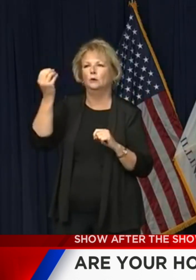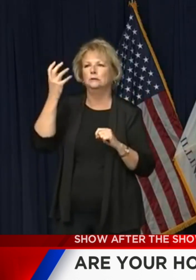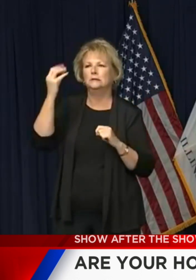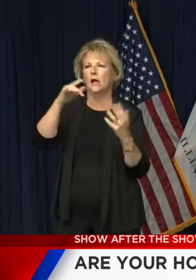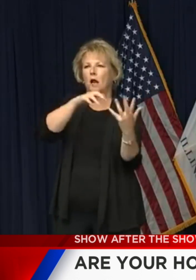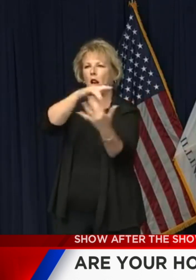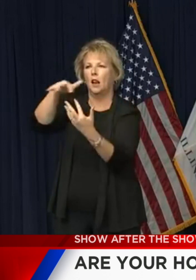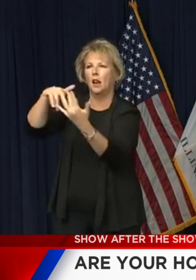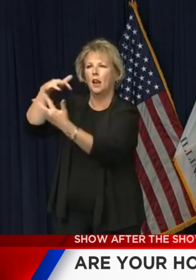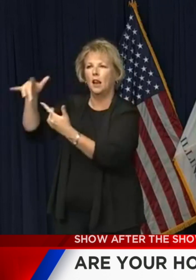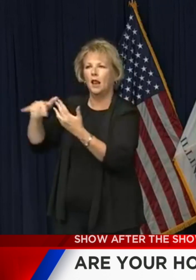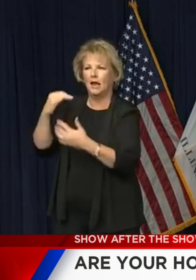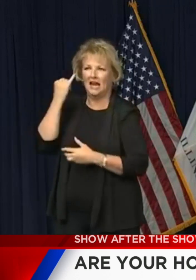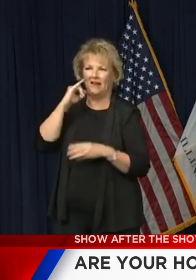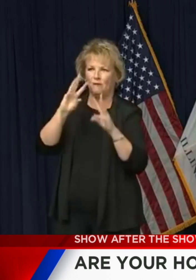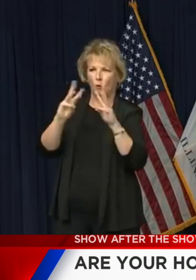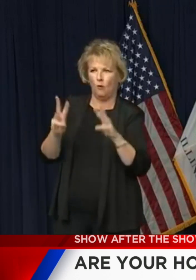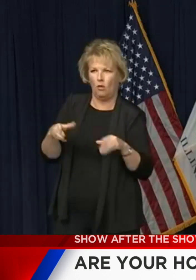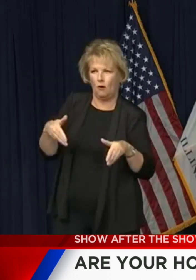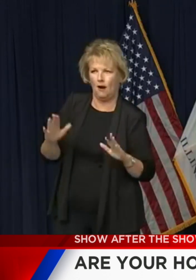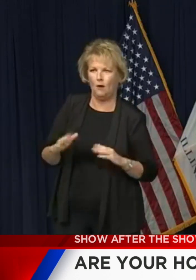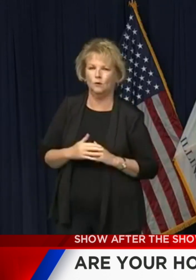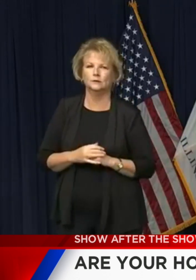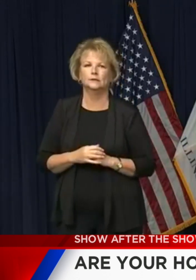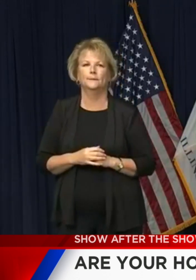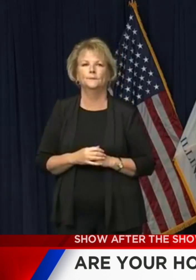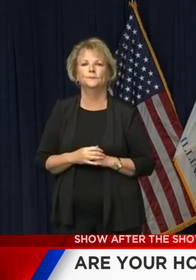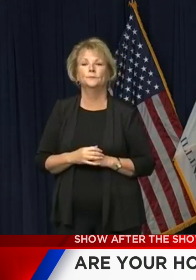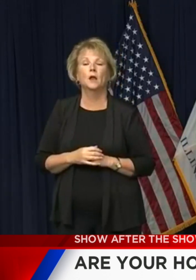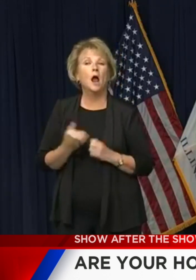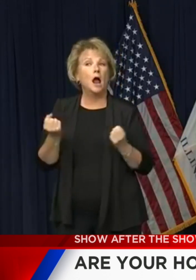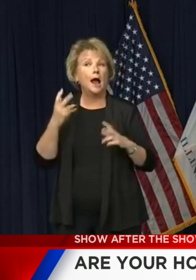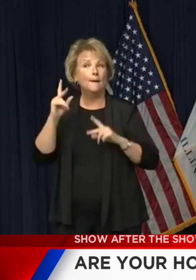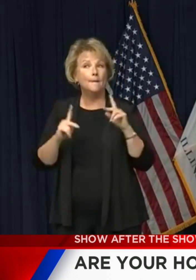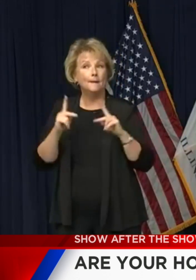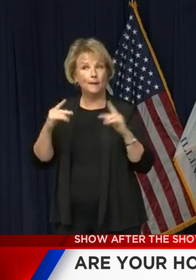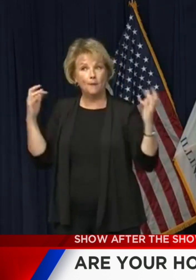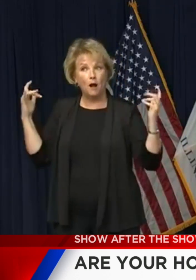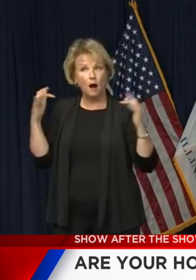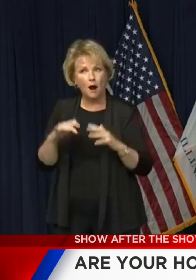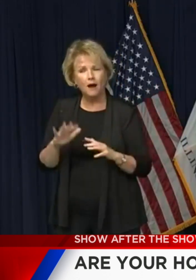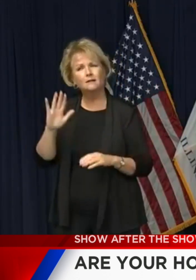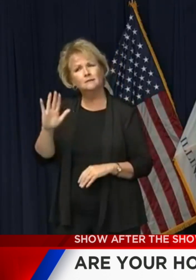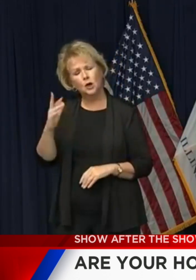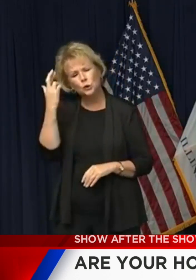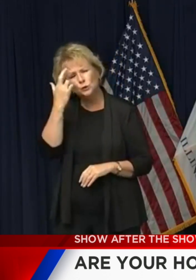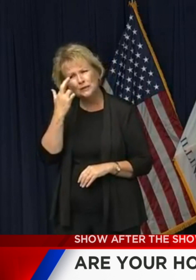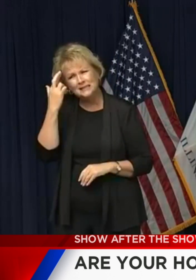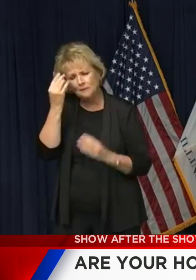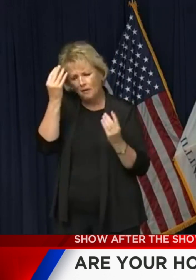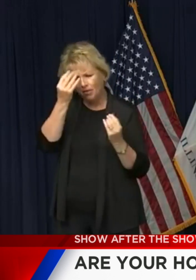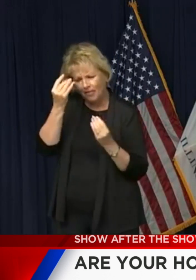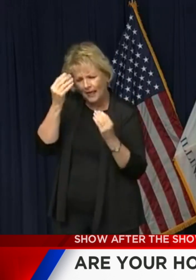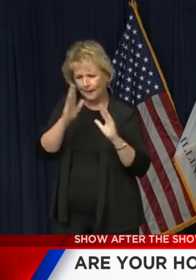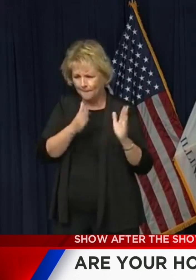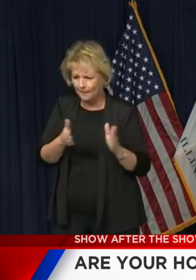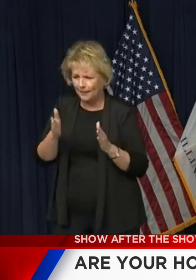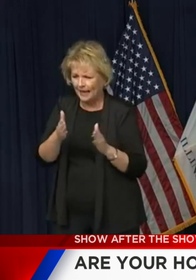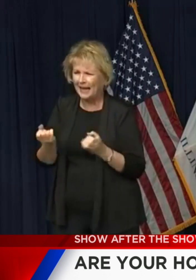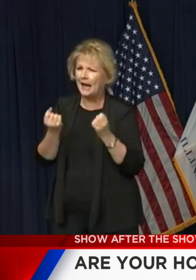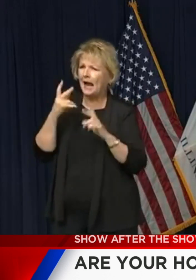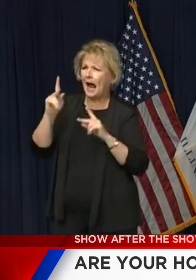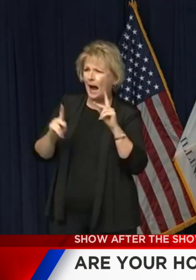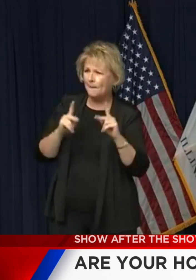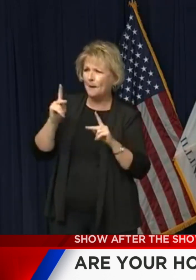outdoors as the weather will permit. Limit the number of people. Be reasonable when you're thinking of the planning in terms of how